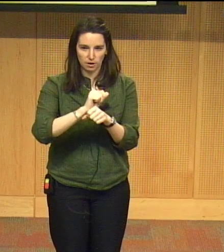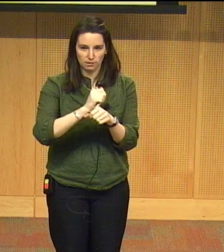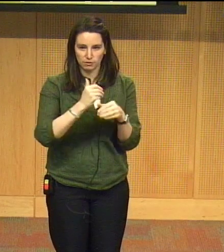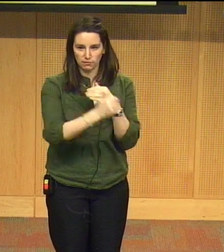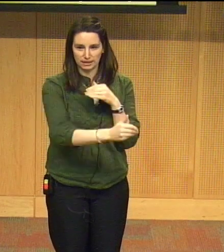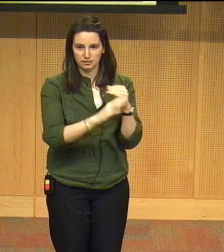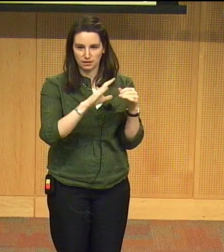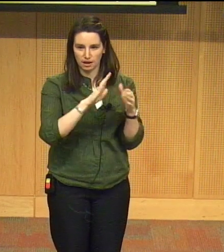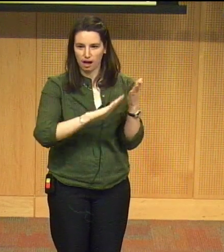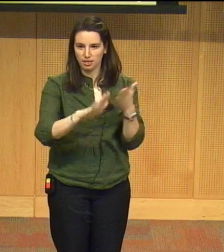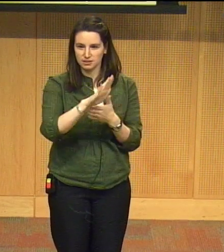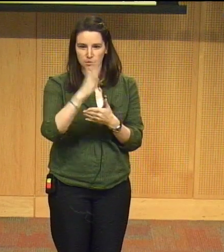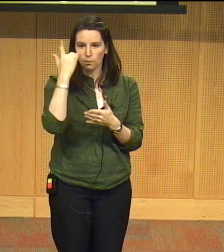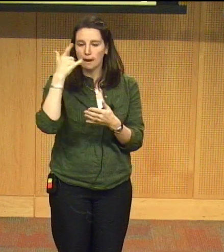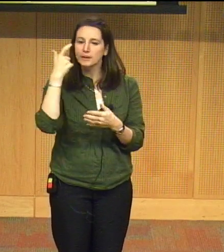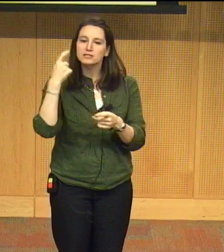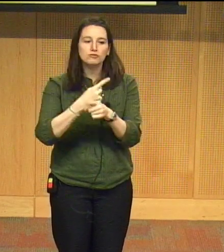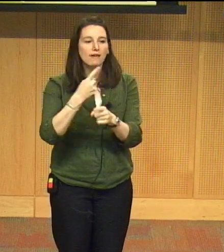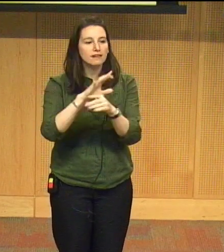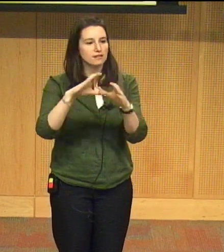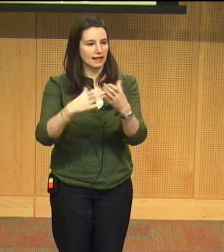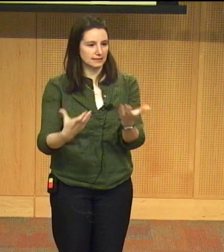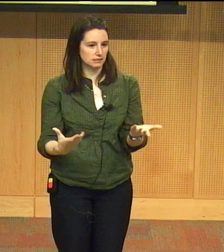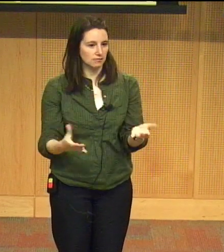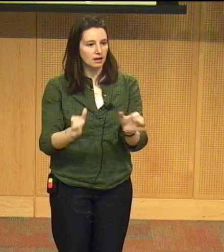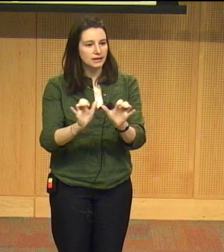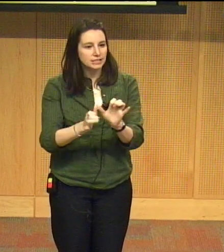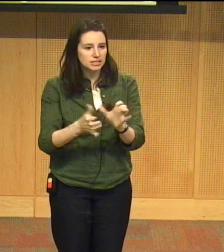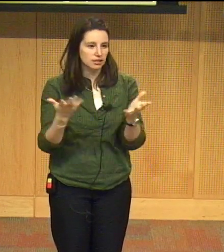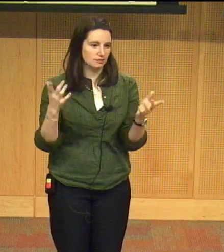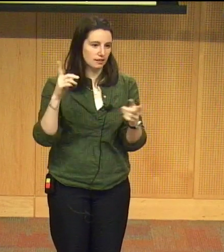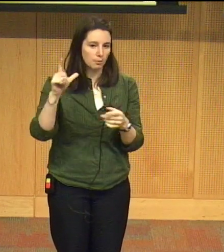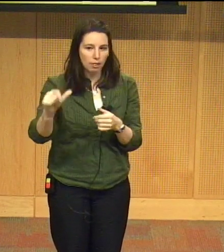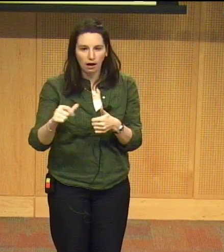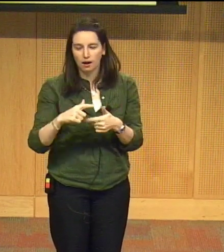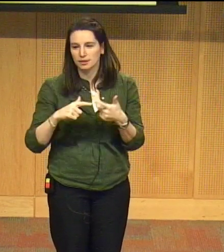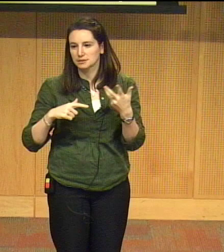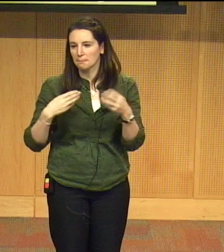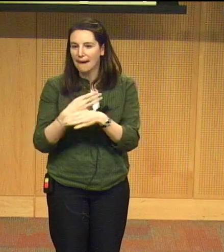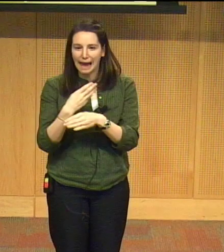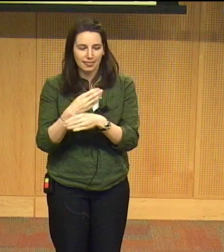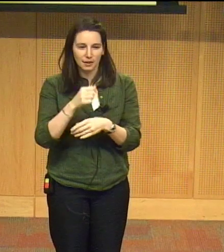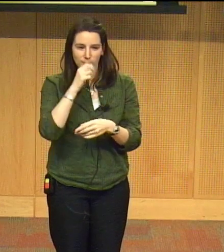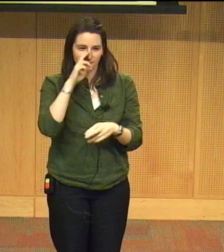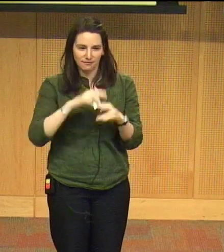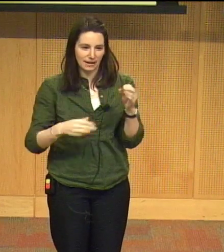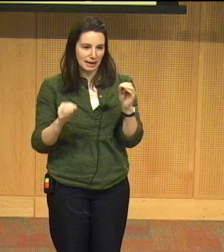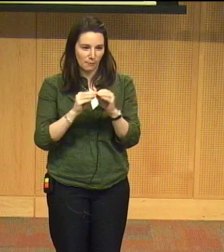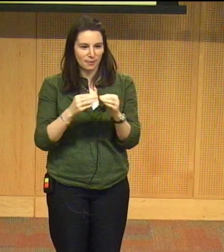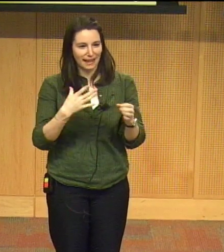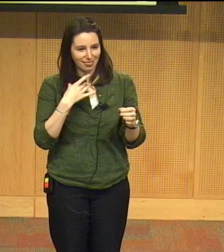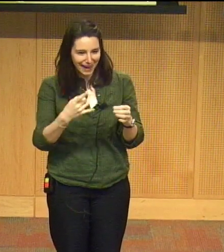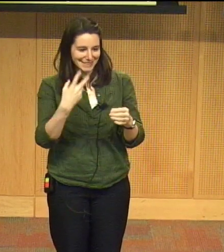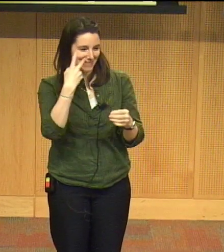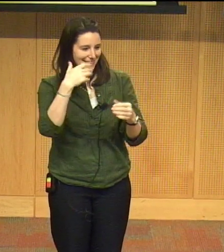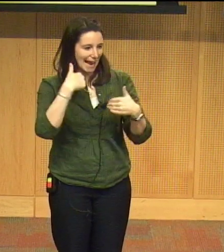for the rest of the college. Why? Because it was regular classes. Engineering, liberal arts, math wasn't fun anymore. They liked seeing the animals